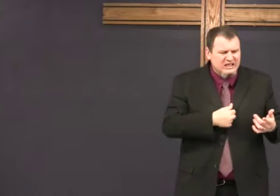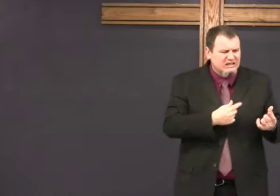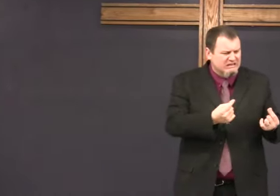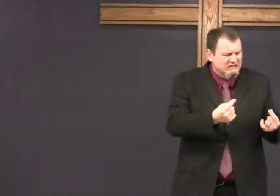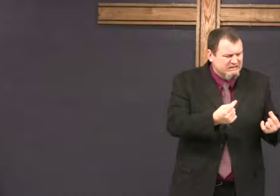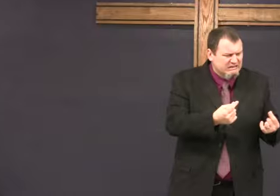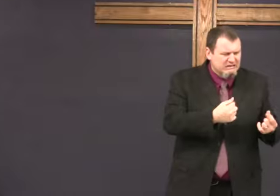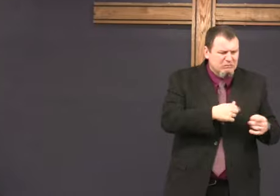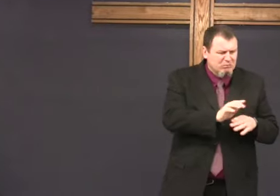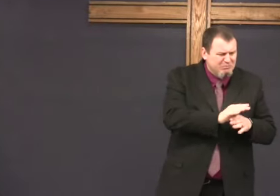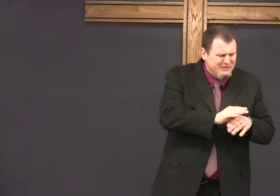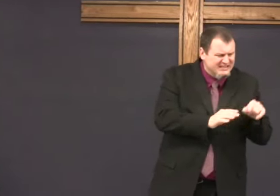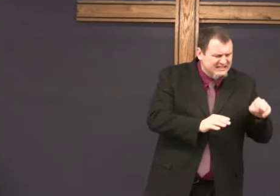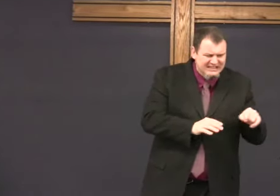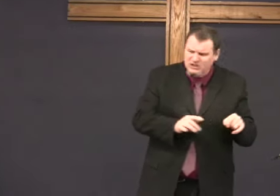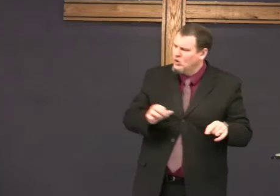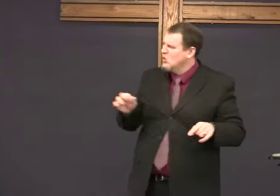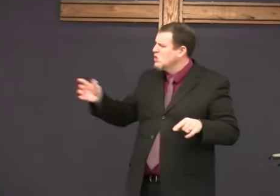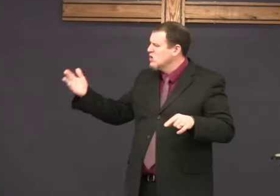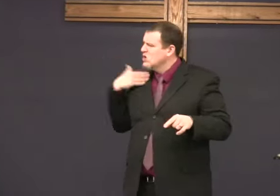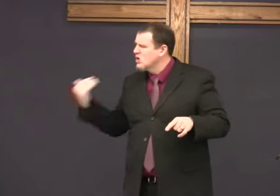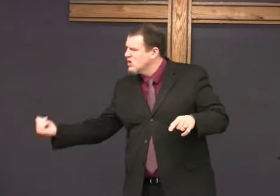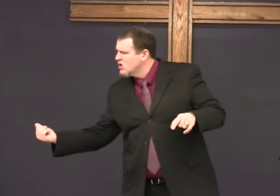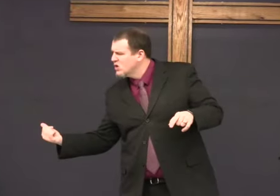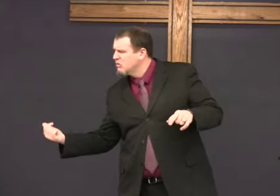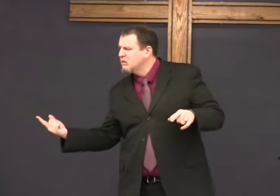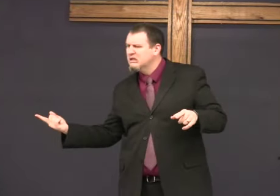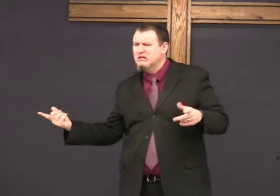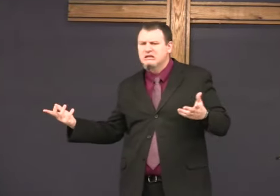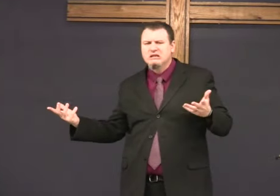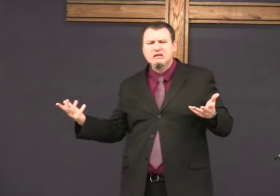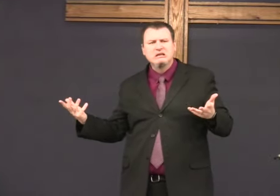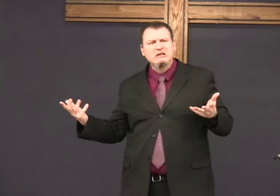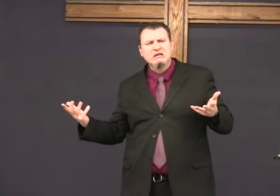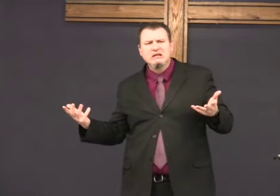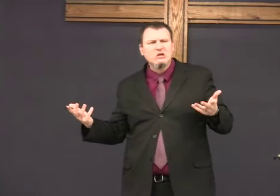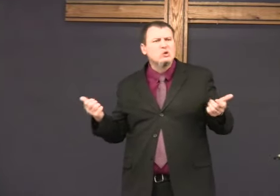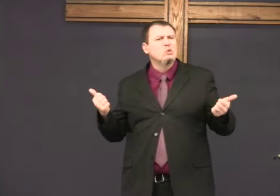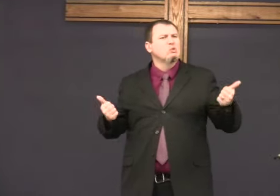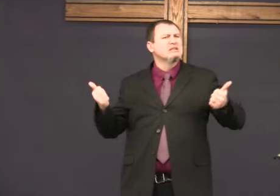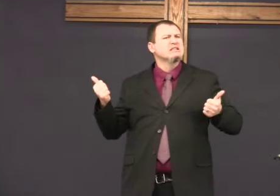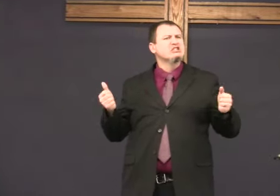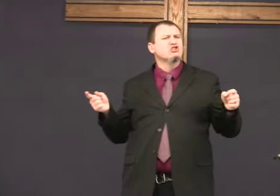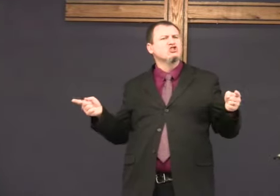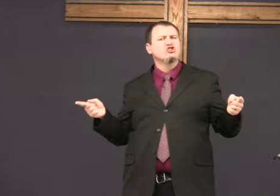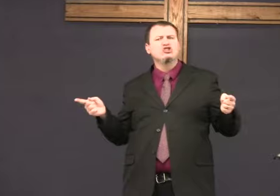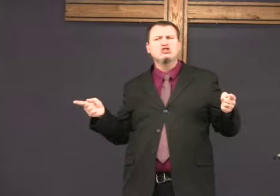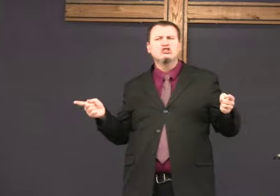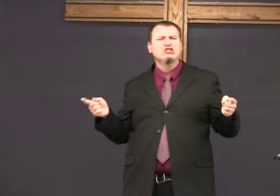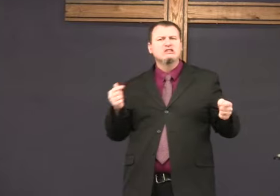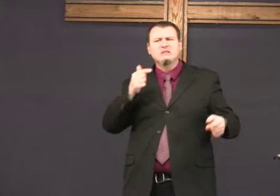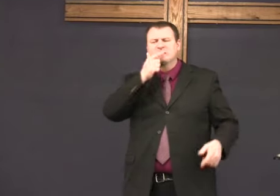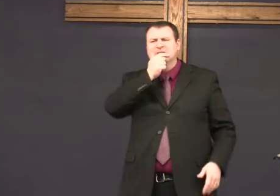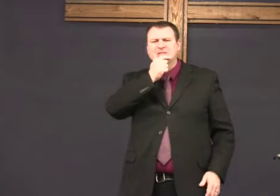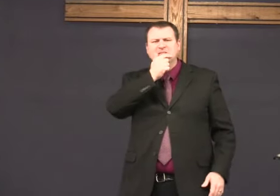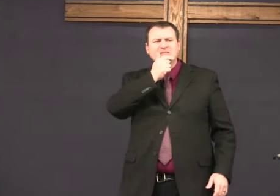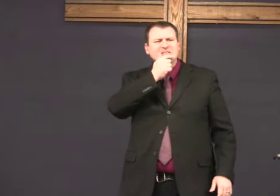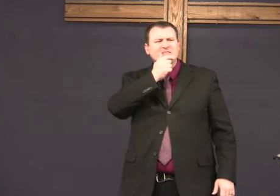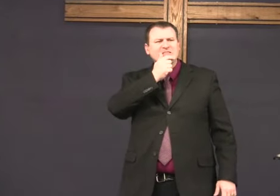And we're in the middle of doing something for the Lord, and someone says, do this, and you feel like you're caught